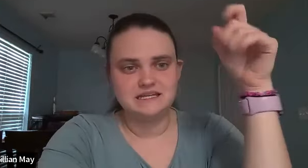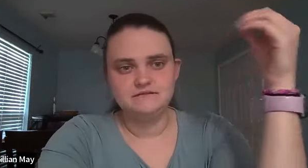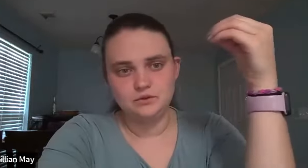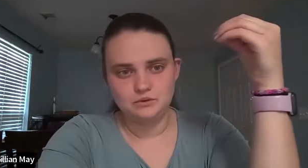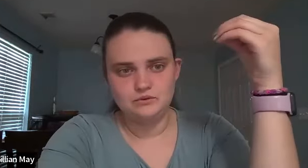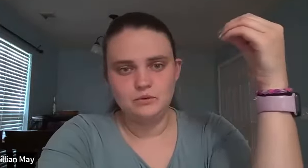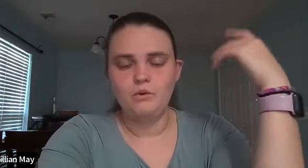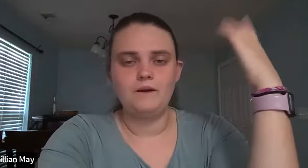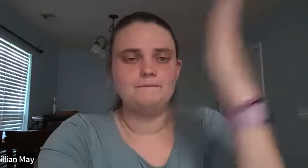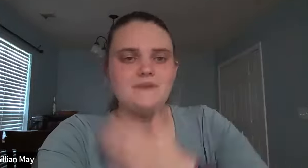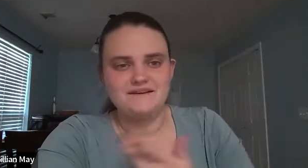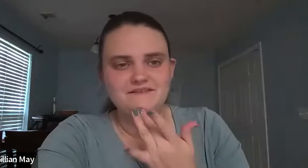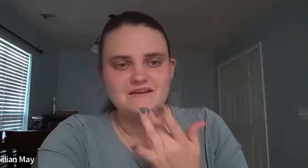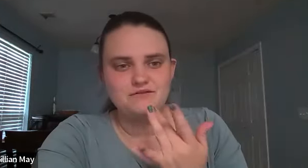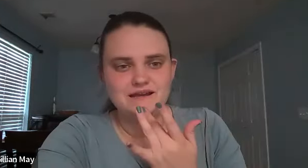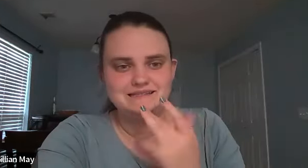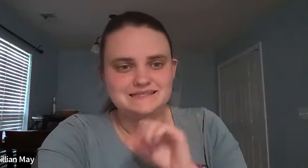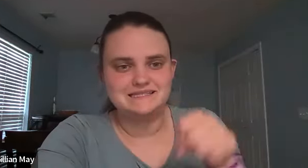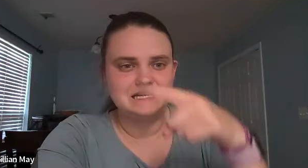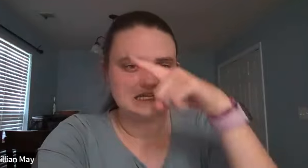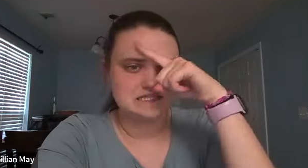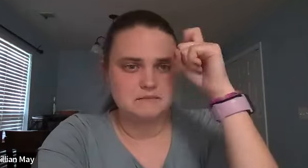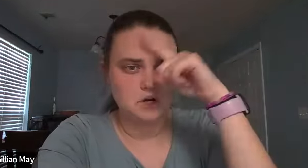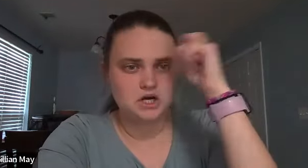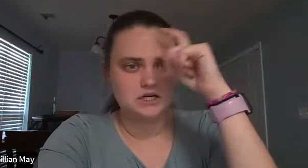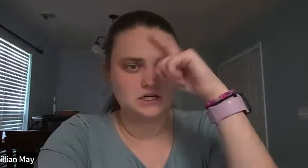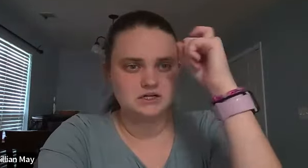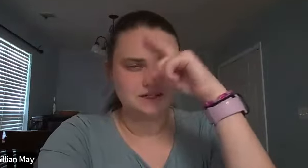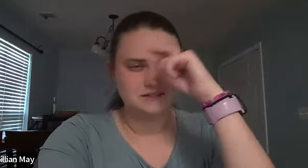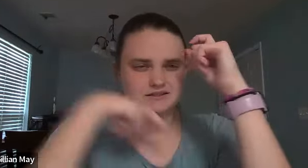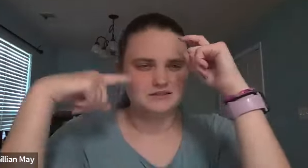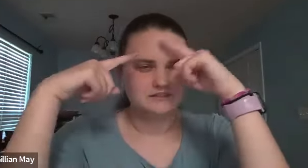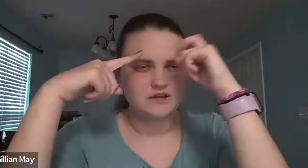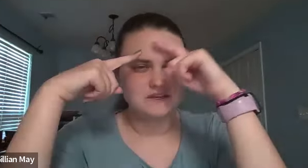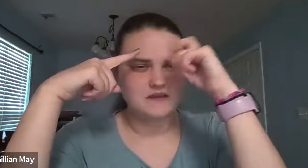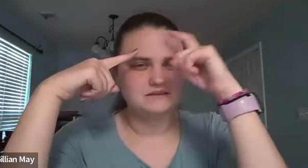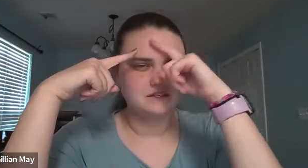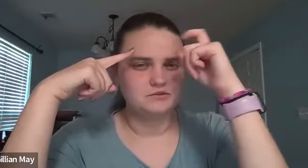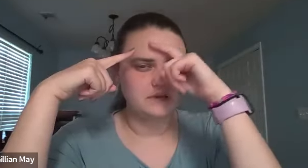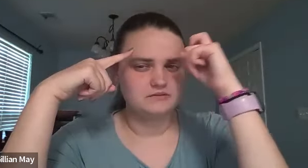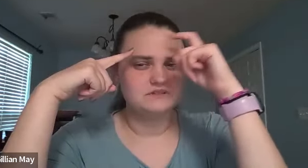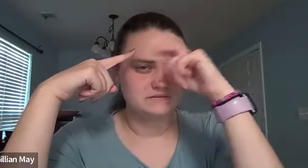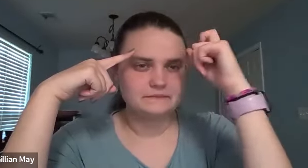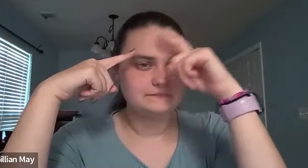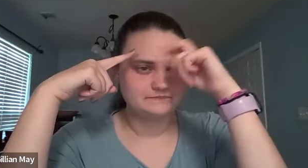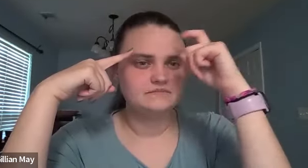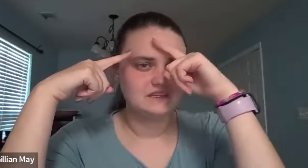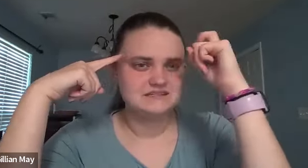need food, or my favorite season is summer. So you have to have that double bounce.